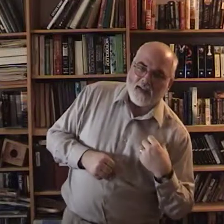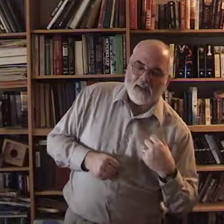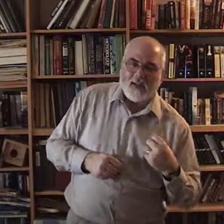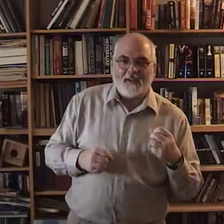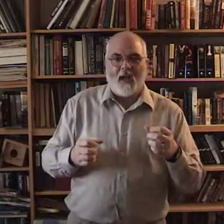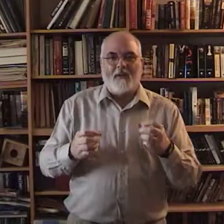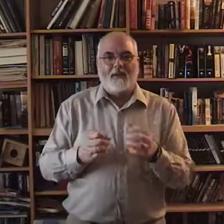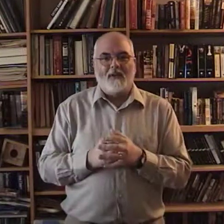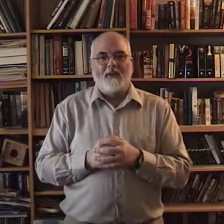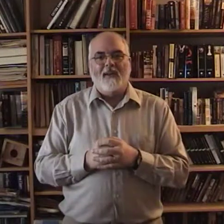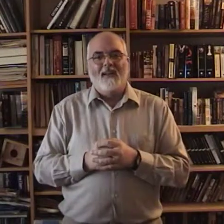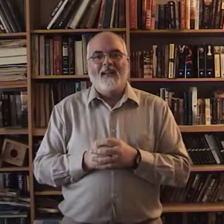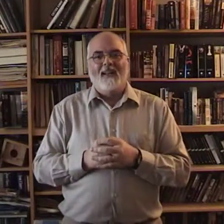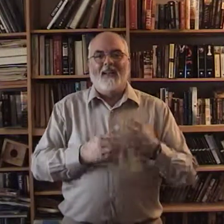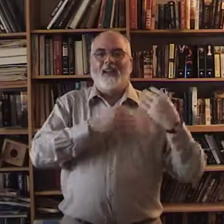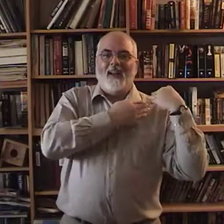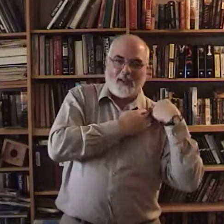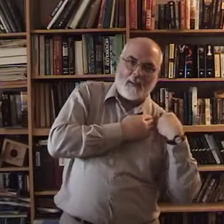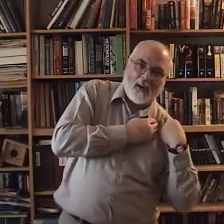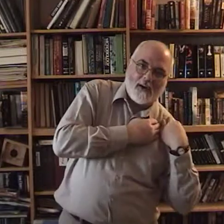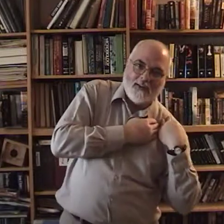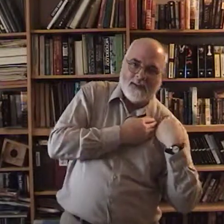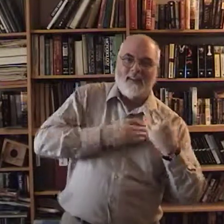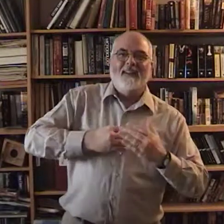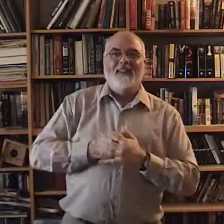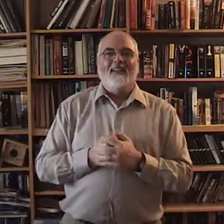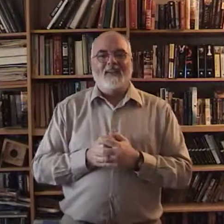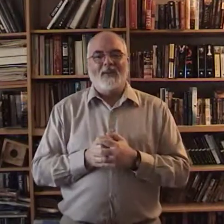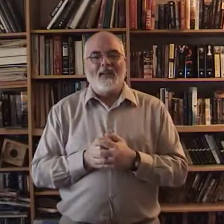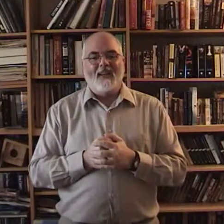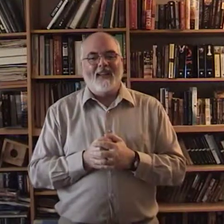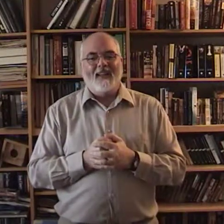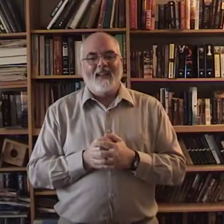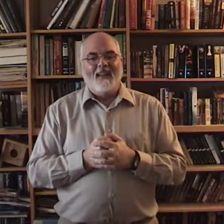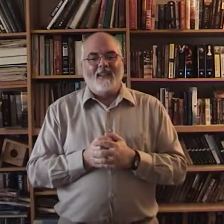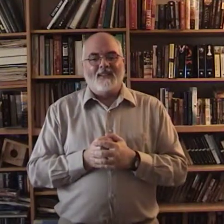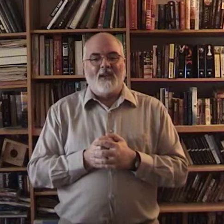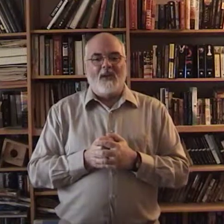you're not toppled over. It's a burden. Okay? So,